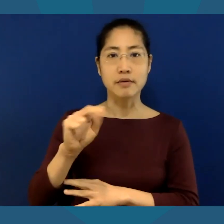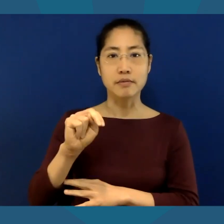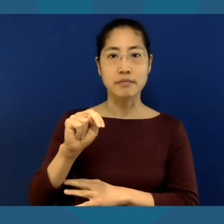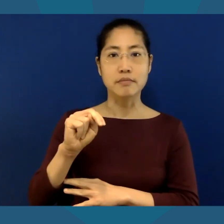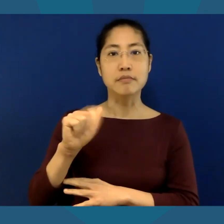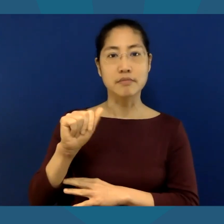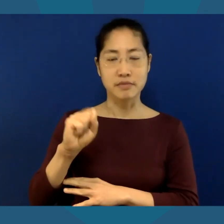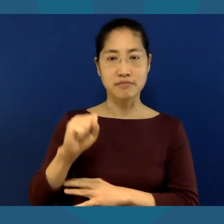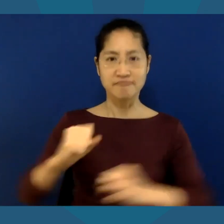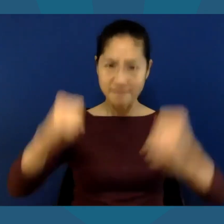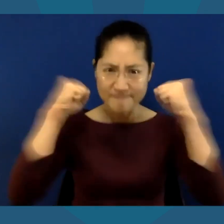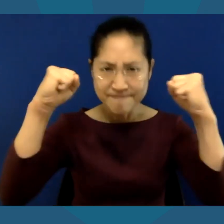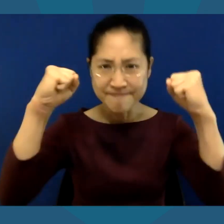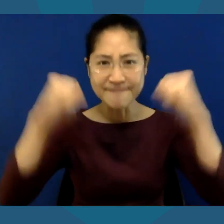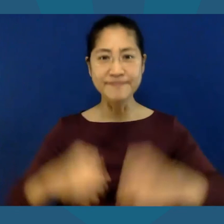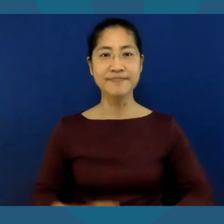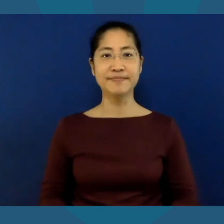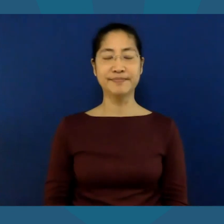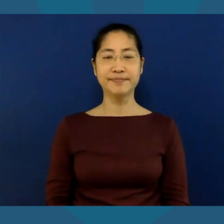Con ganas.